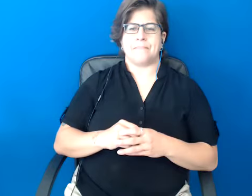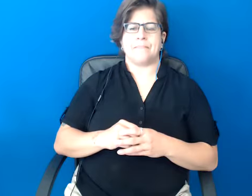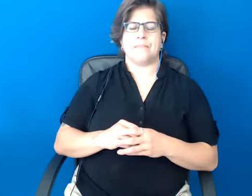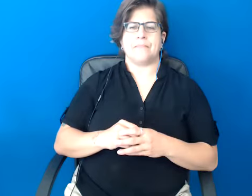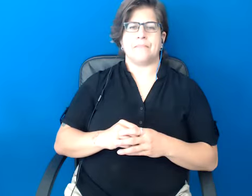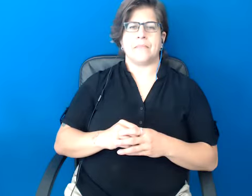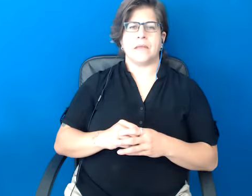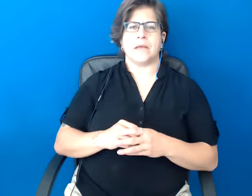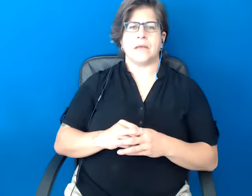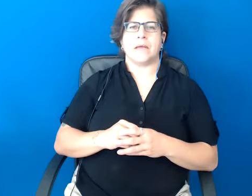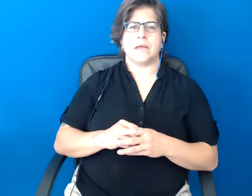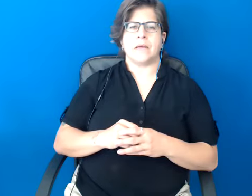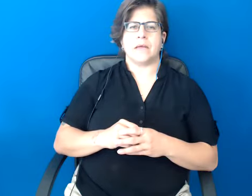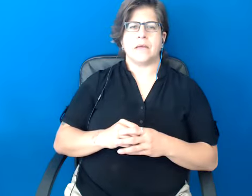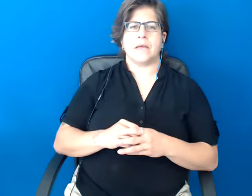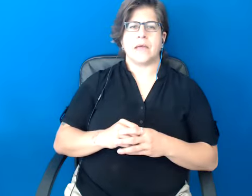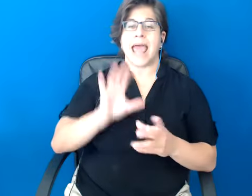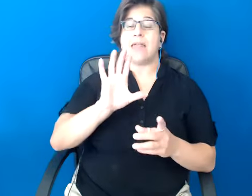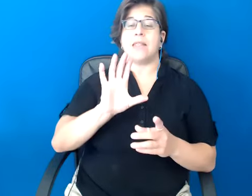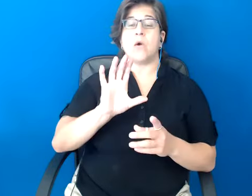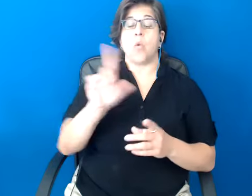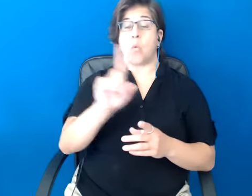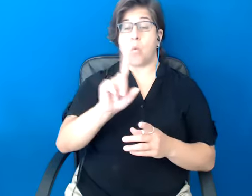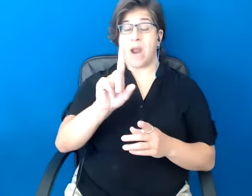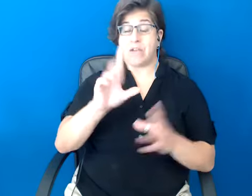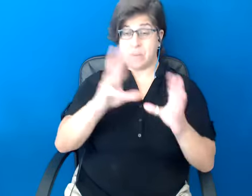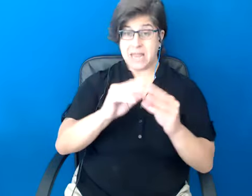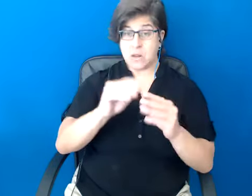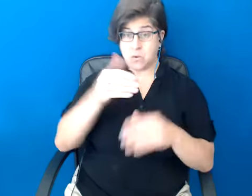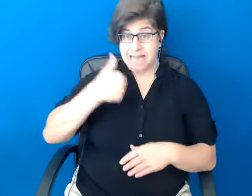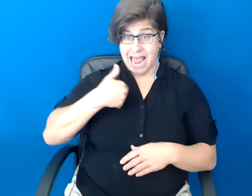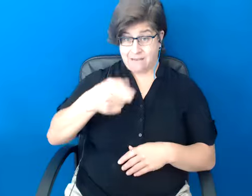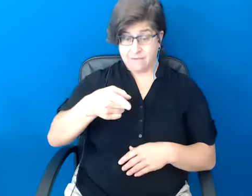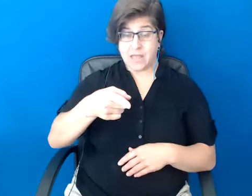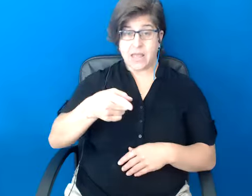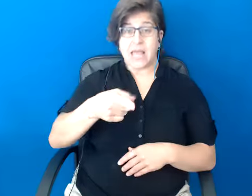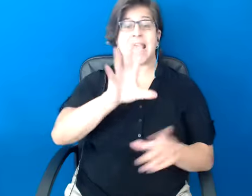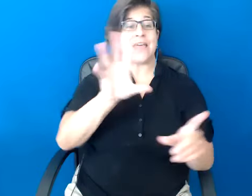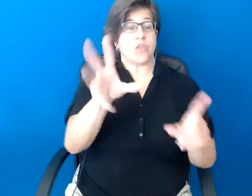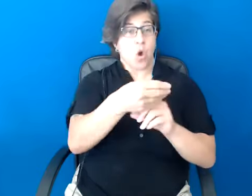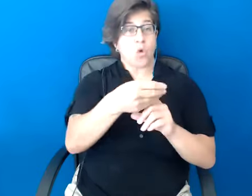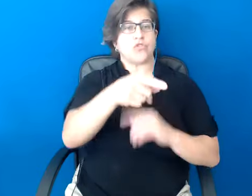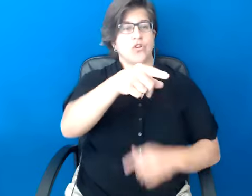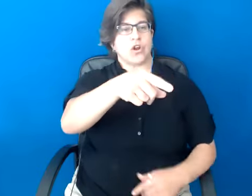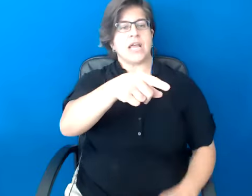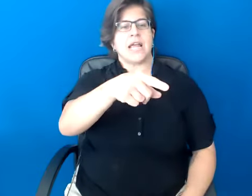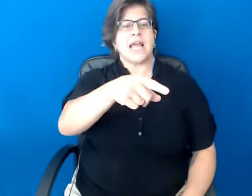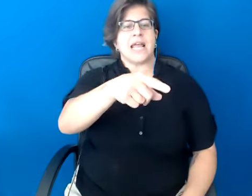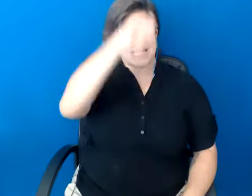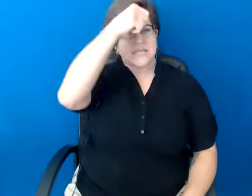to. And the culture of the location where the meeting was, it